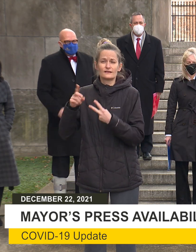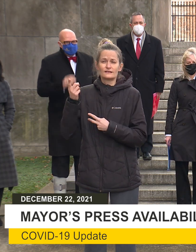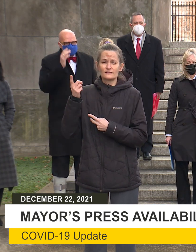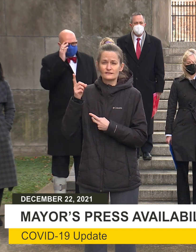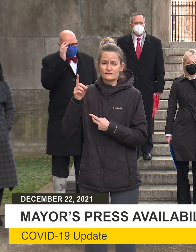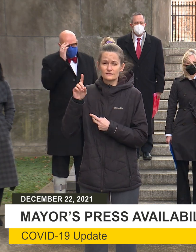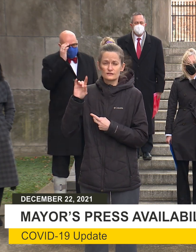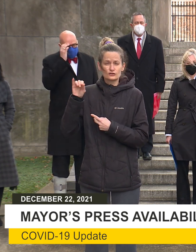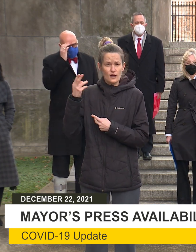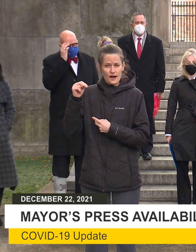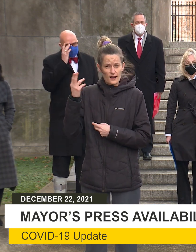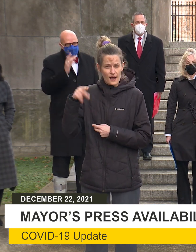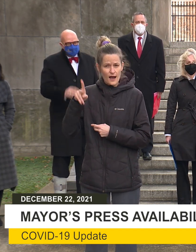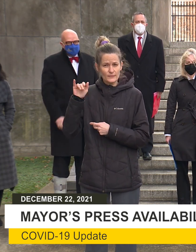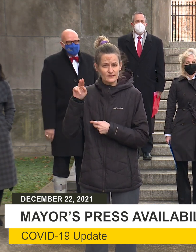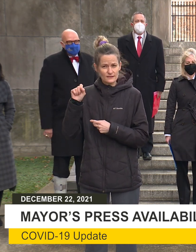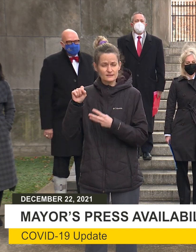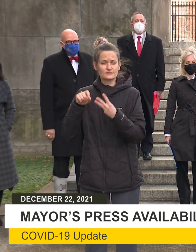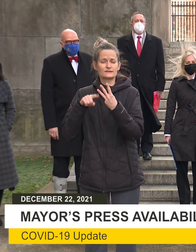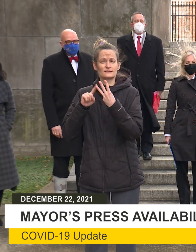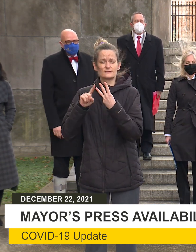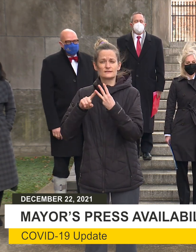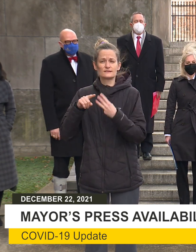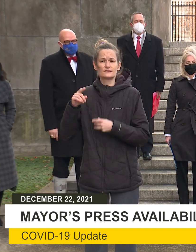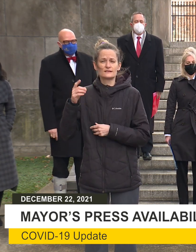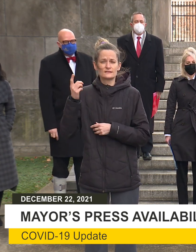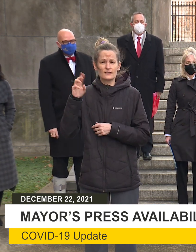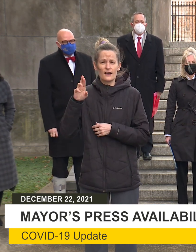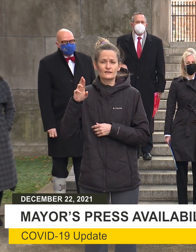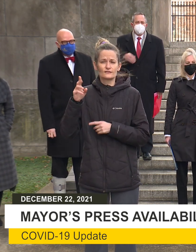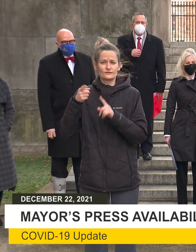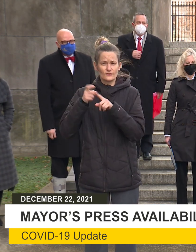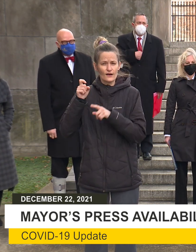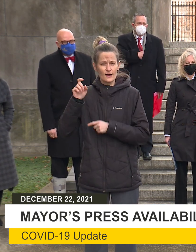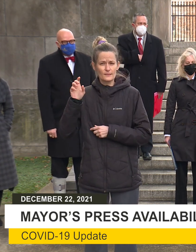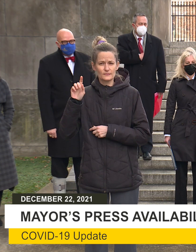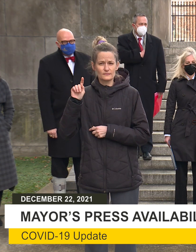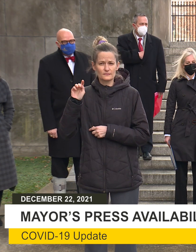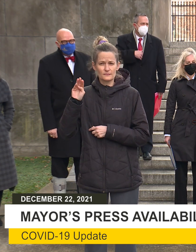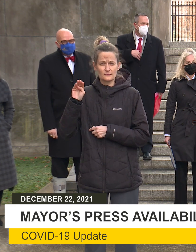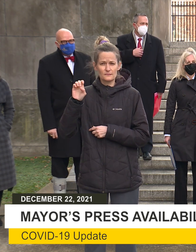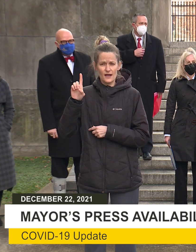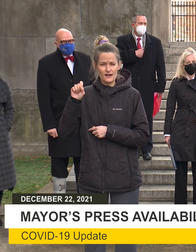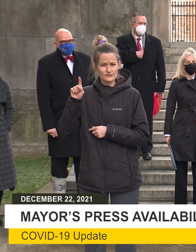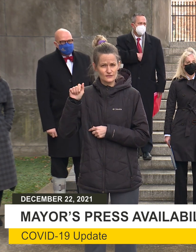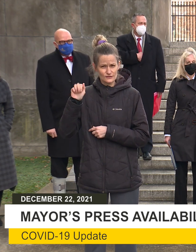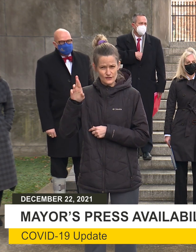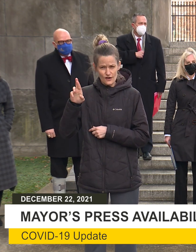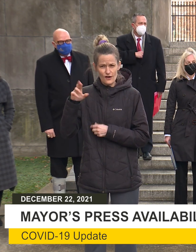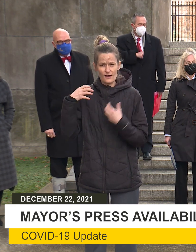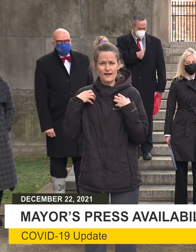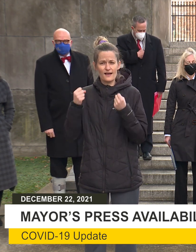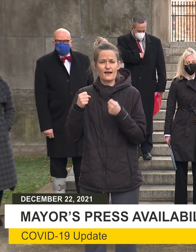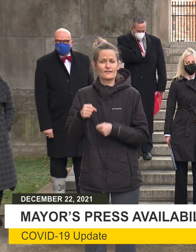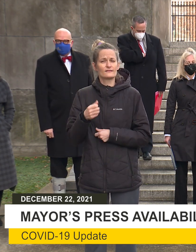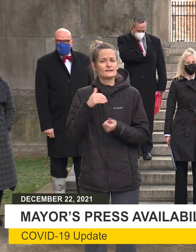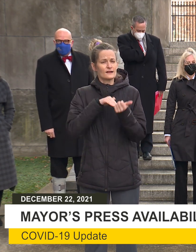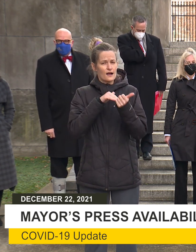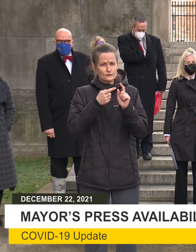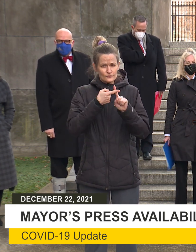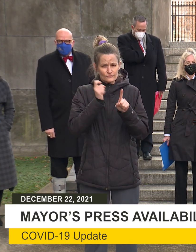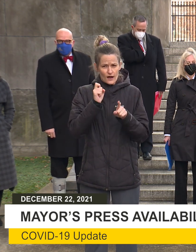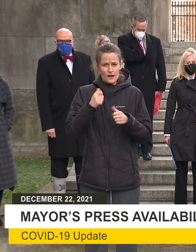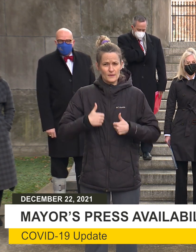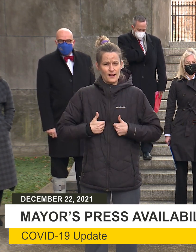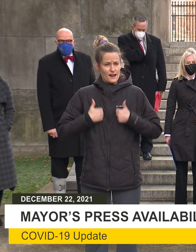Hopkins Medicine, Dr. Bradley Chambers from MedStar Health, Rebecca Altman from Lifebridge